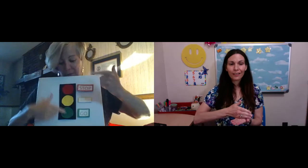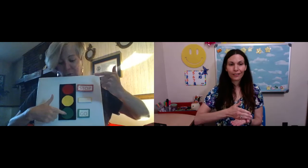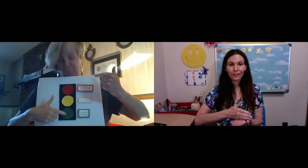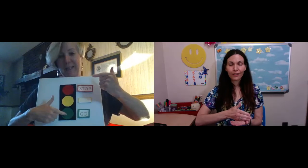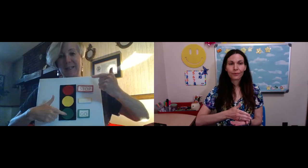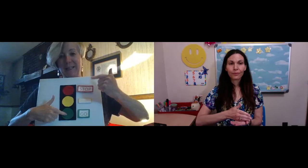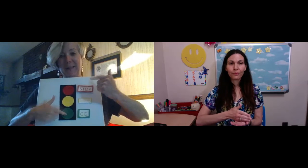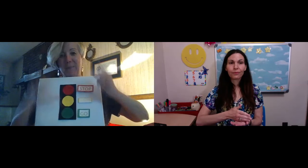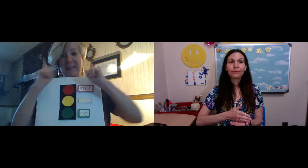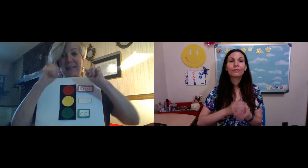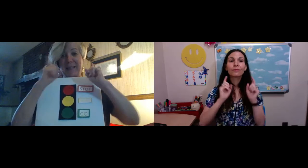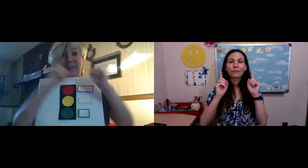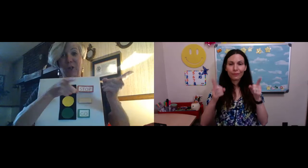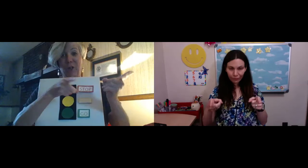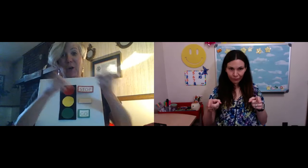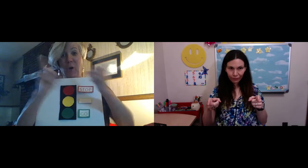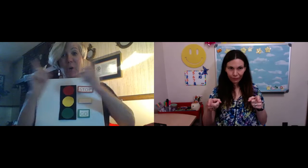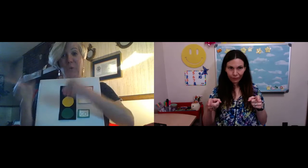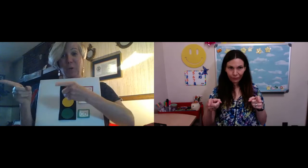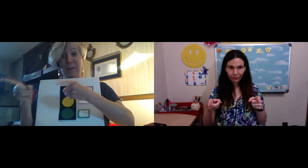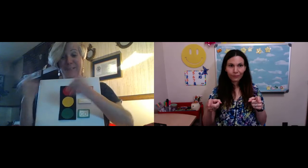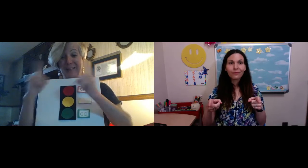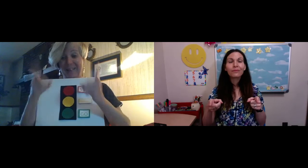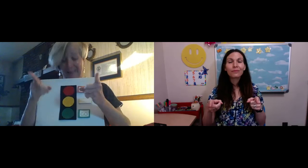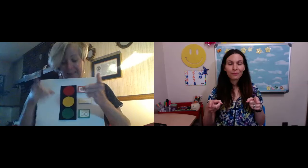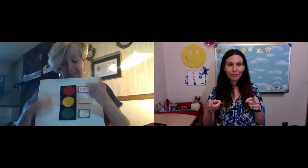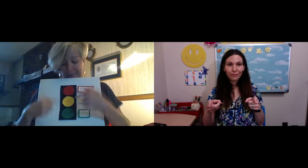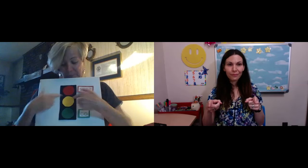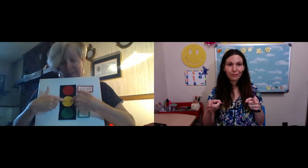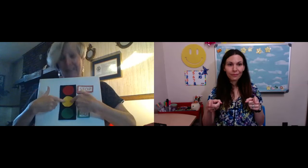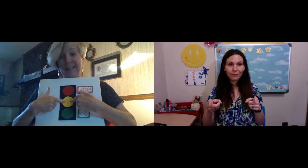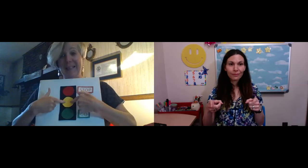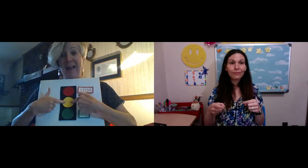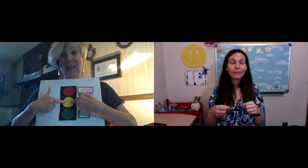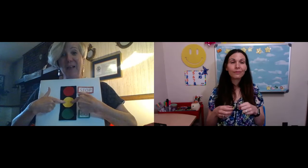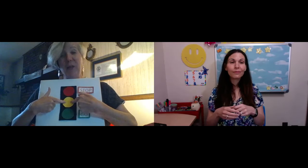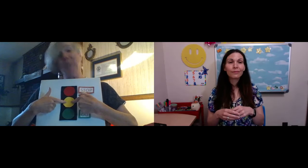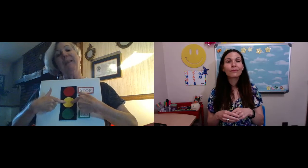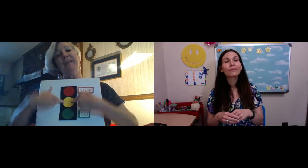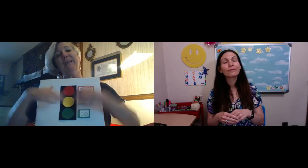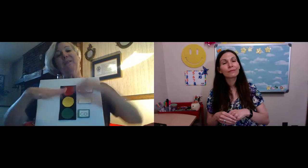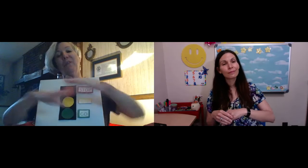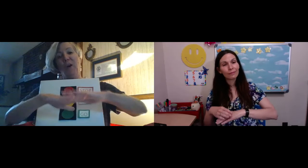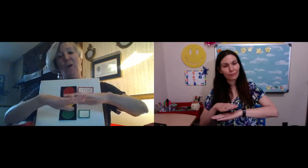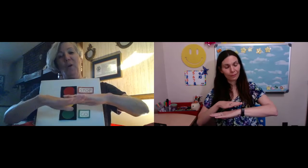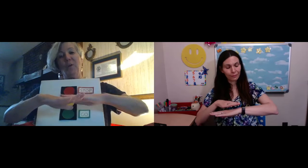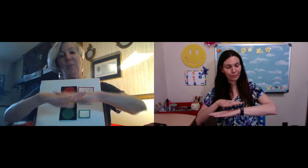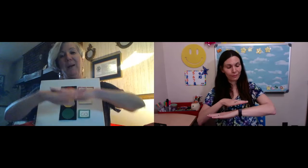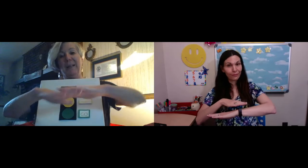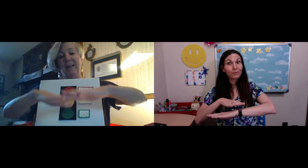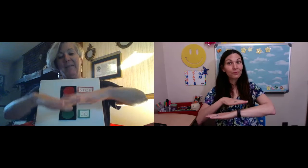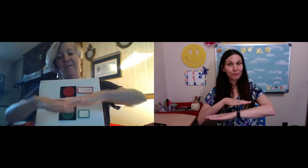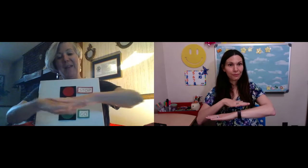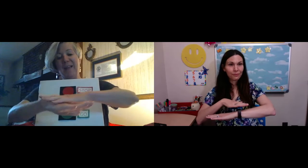Green means go. Yellow means go,